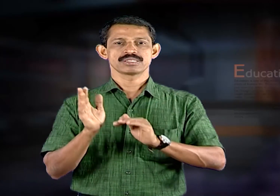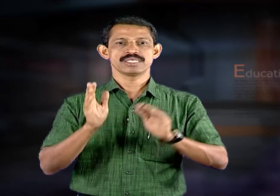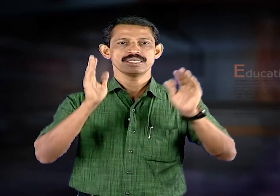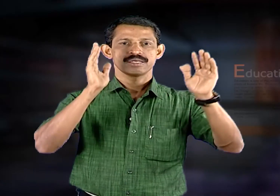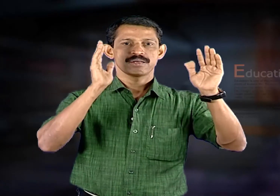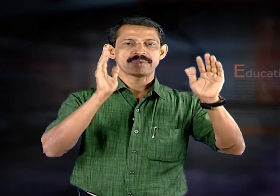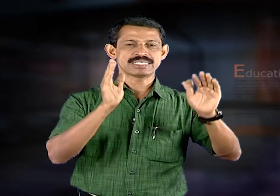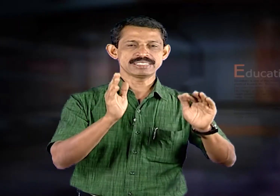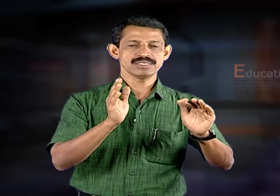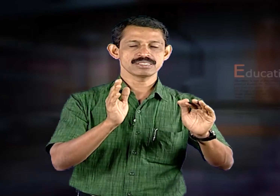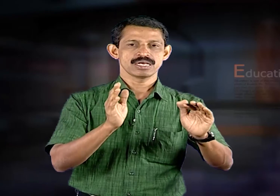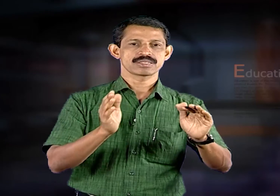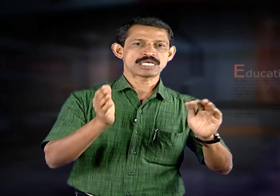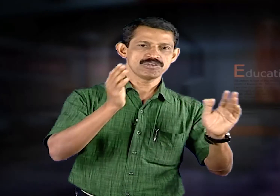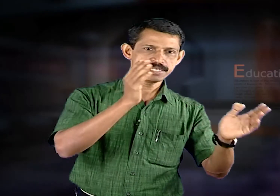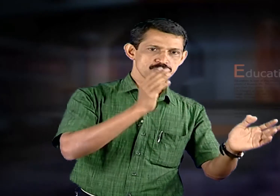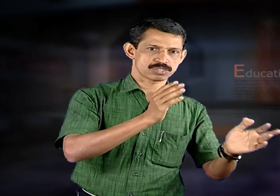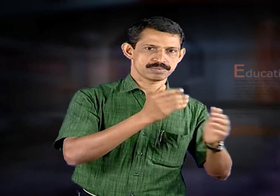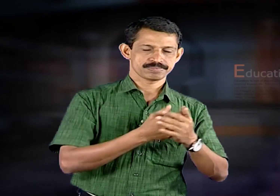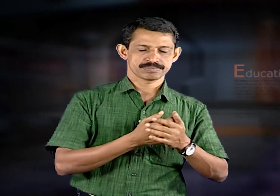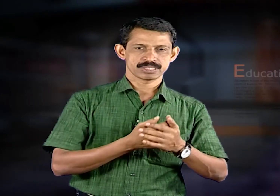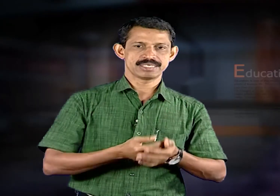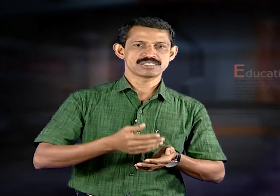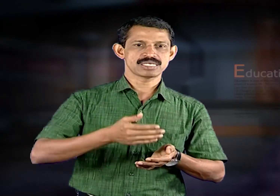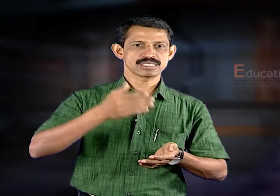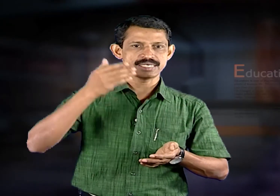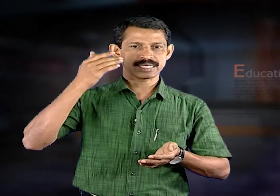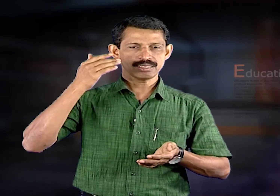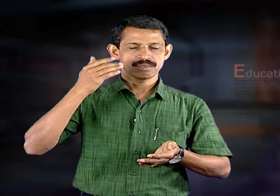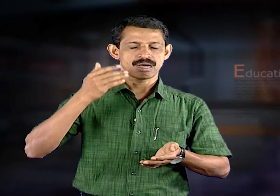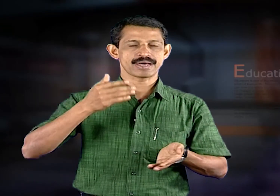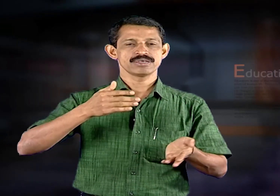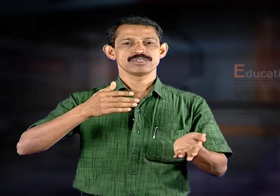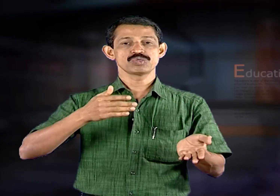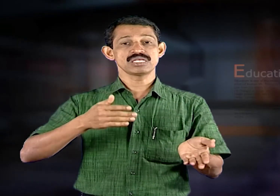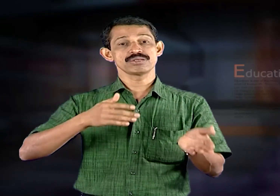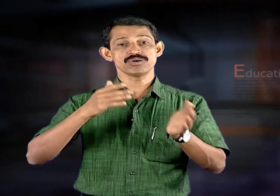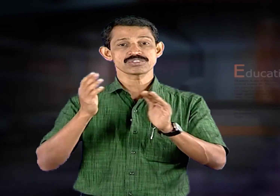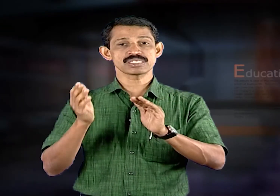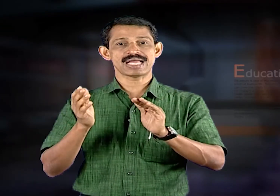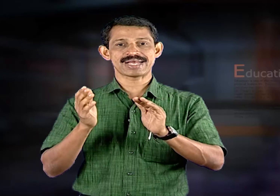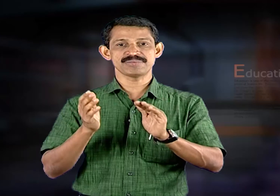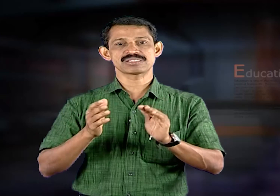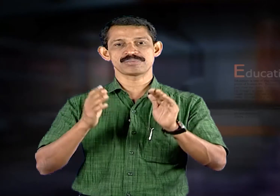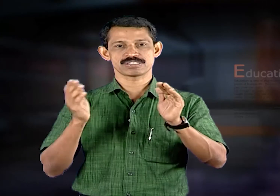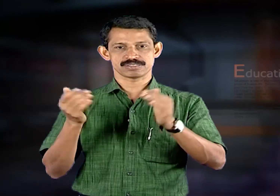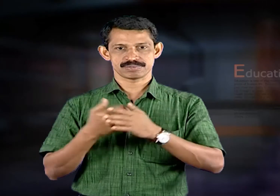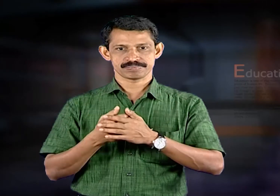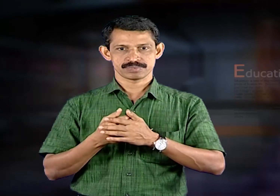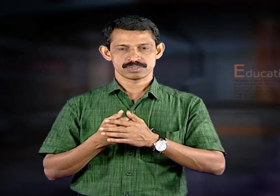the materials that will be used. In distance learning are usually no strict academic semesters. The